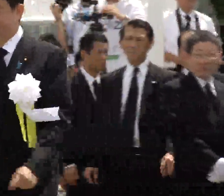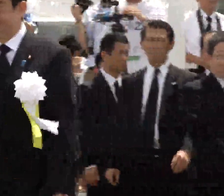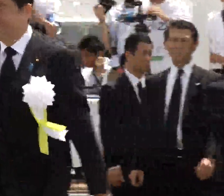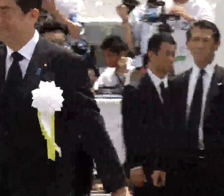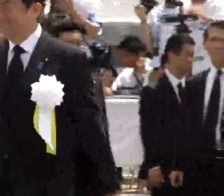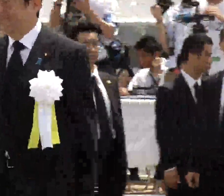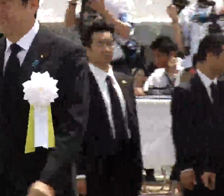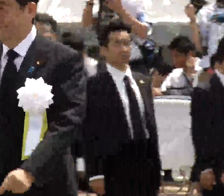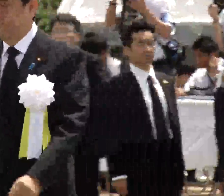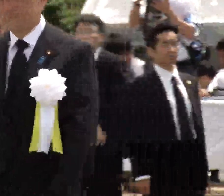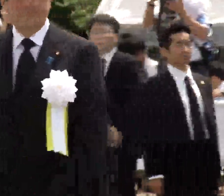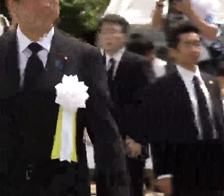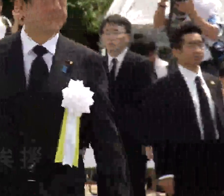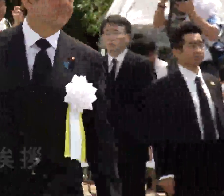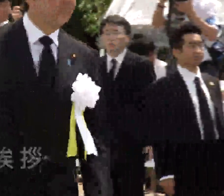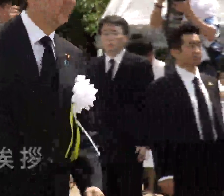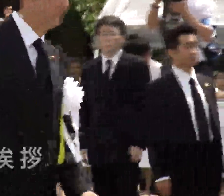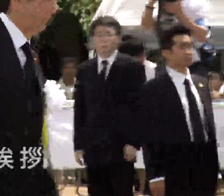podium.